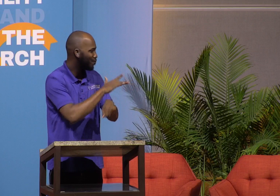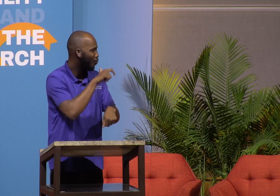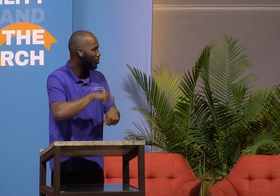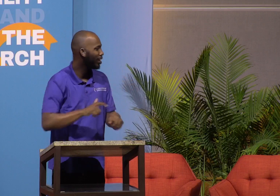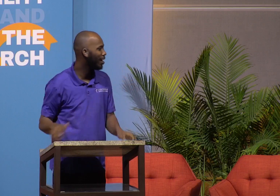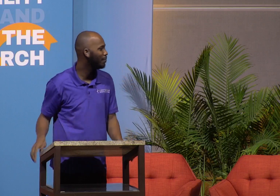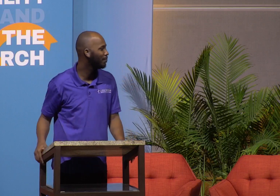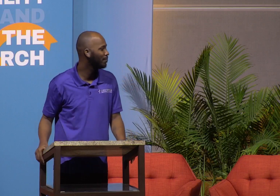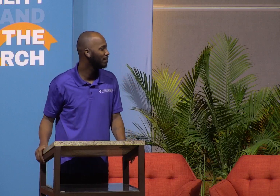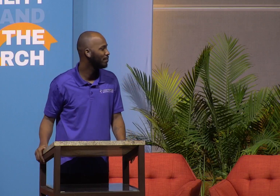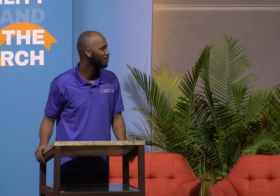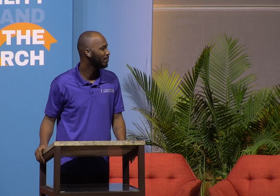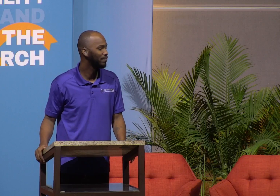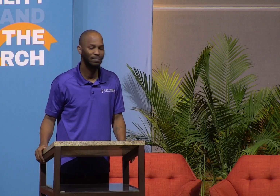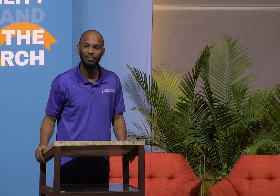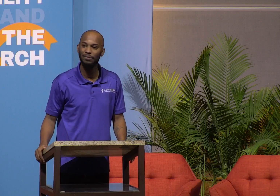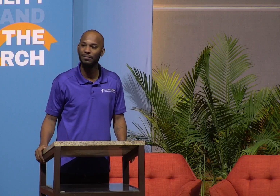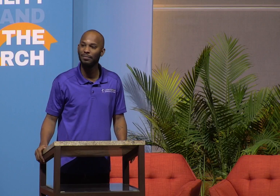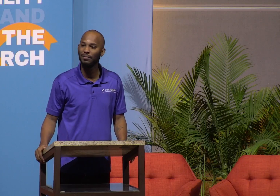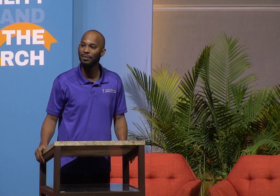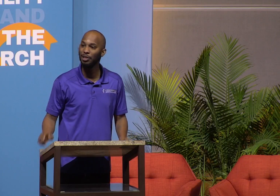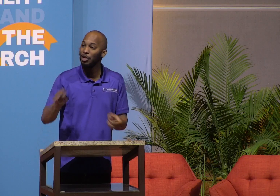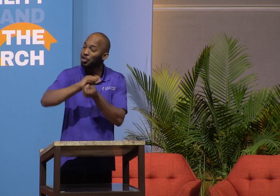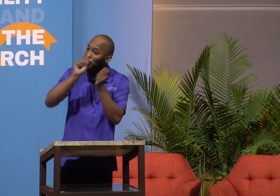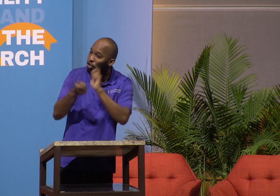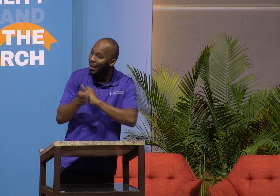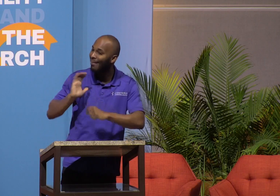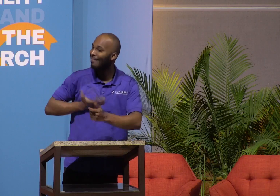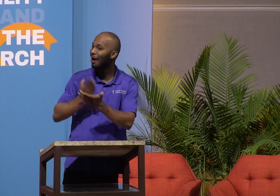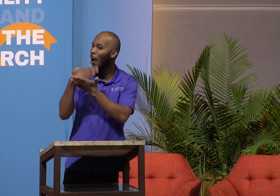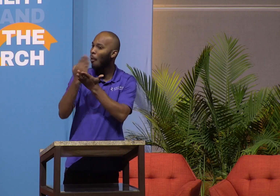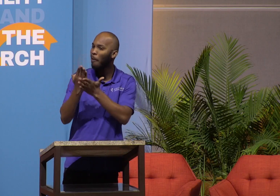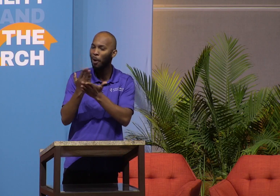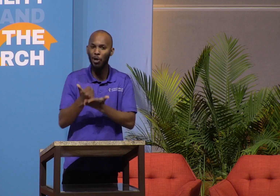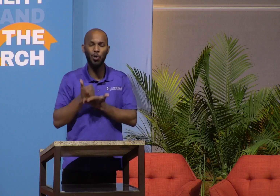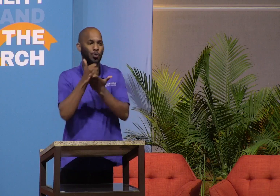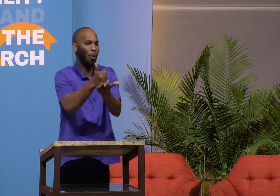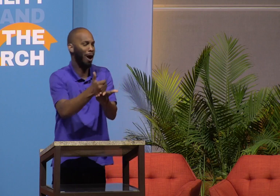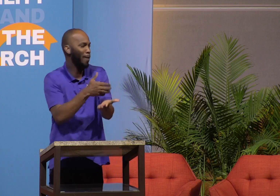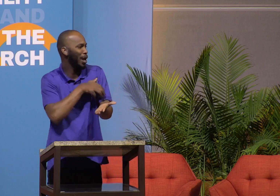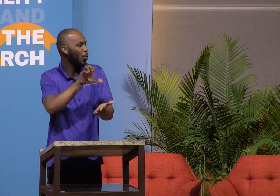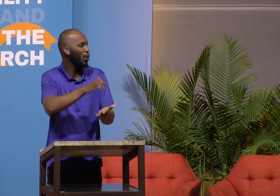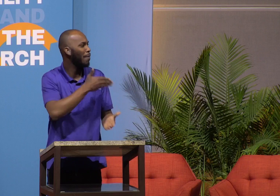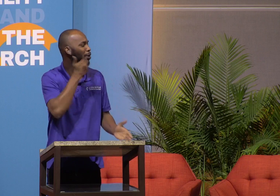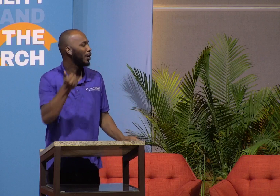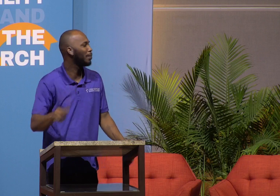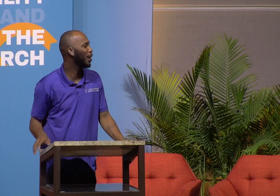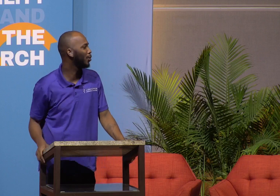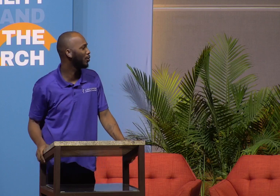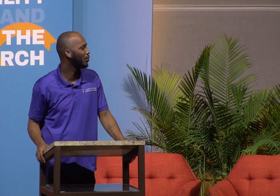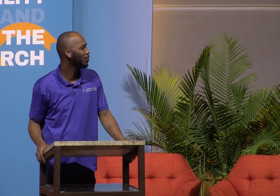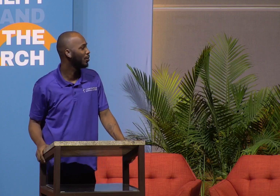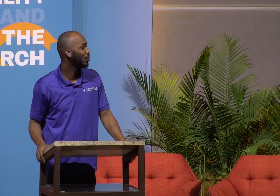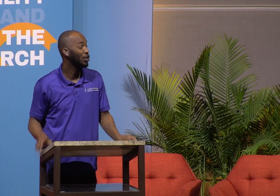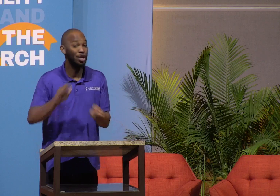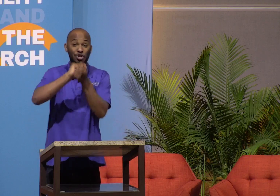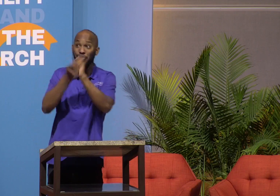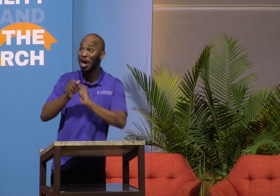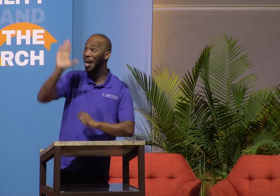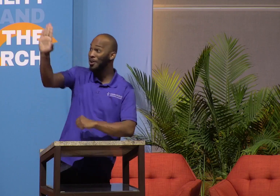time to follow around that pastor so he can actually interact with his entire congregation. He can